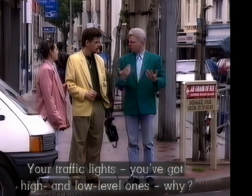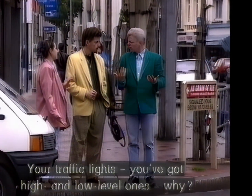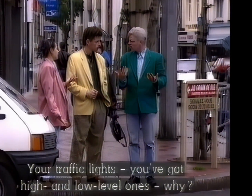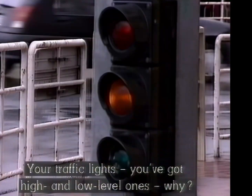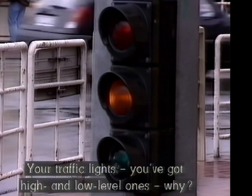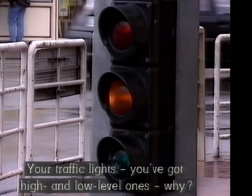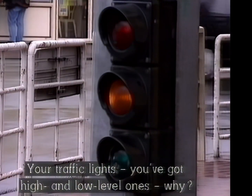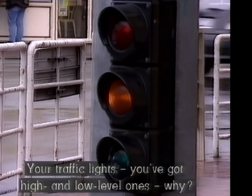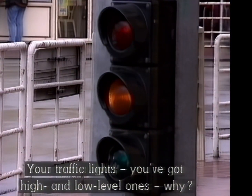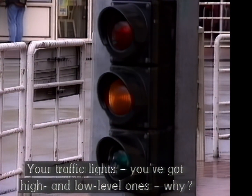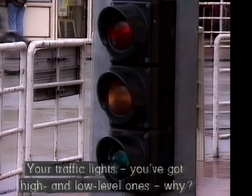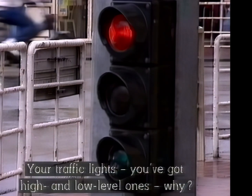down. Why is that?